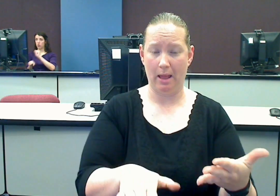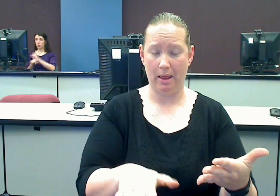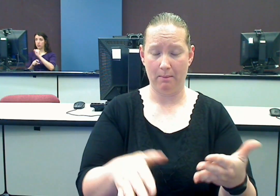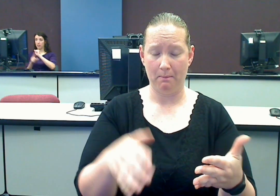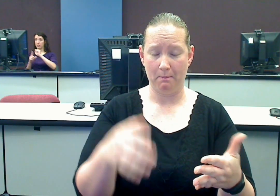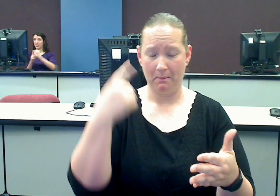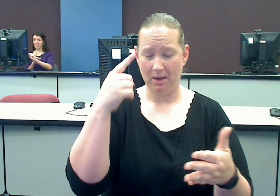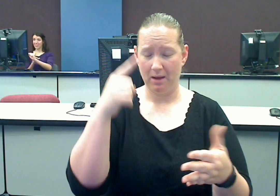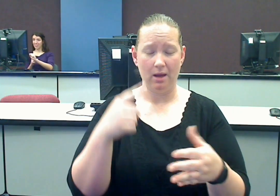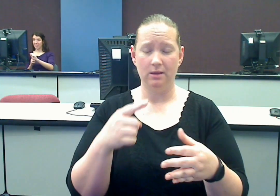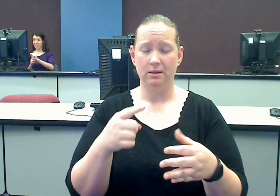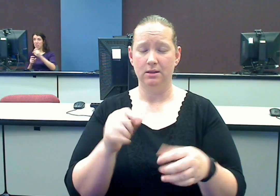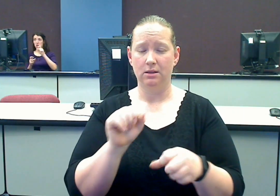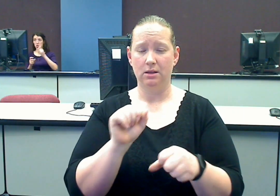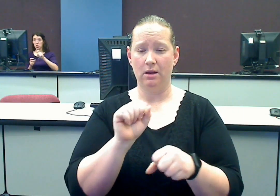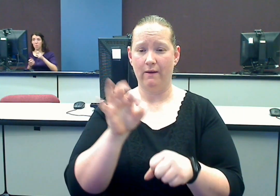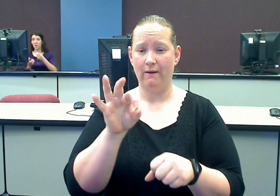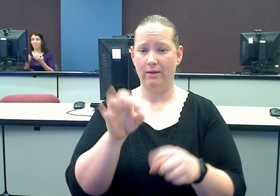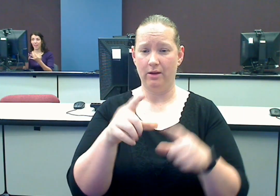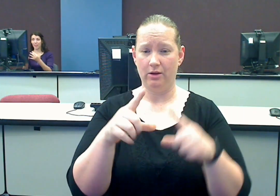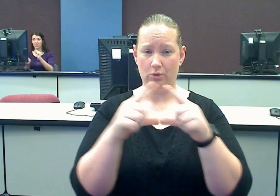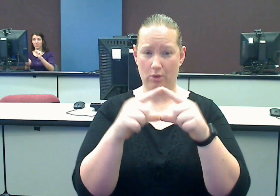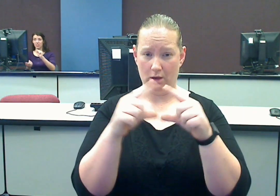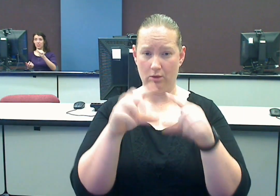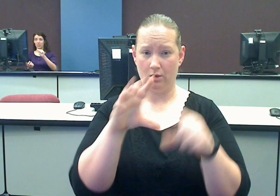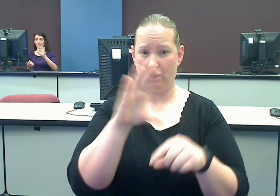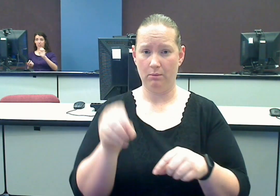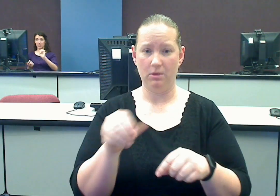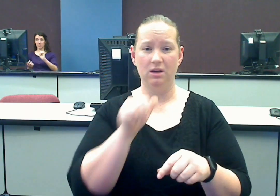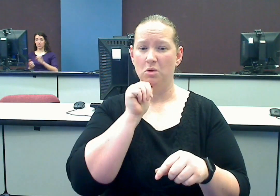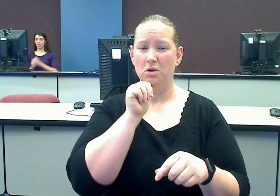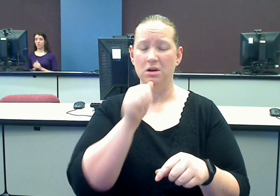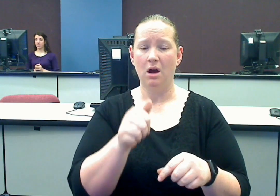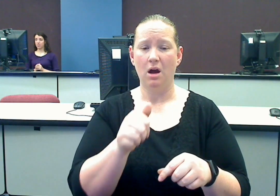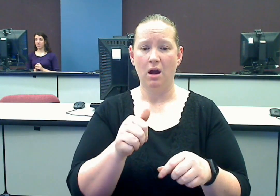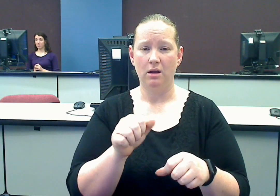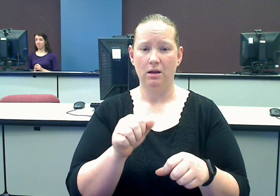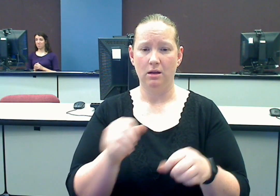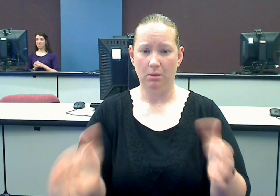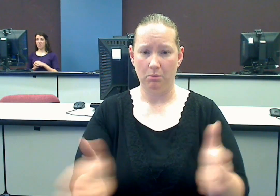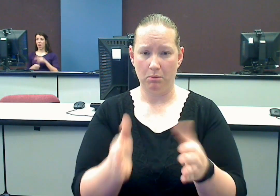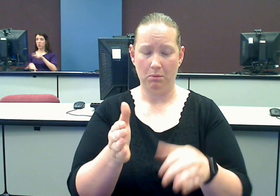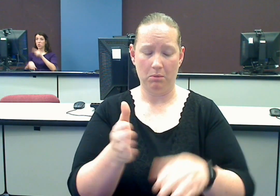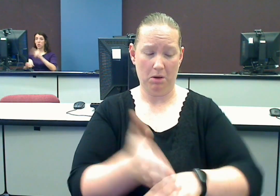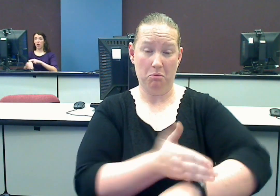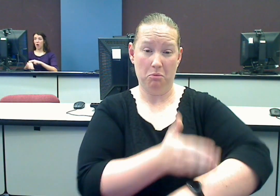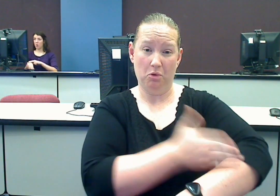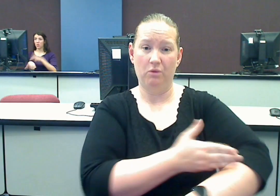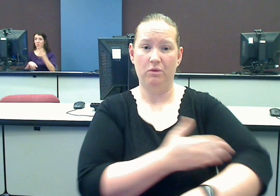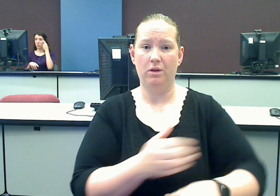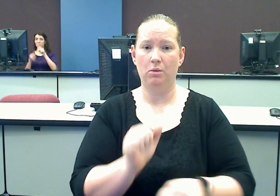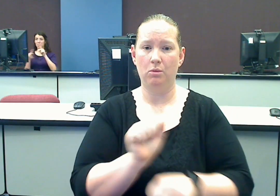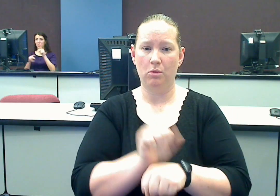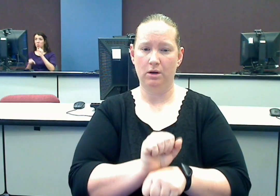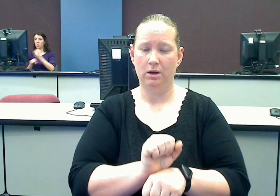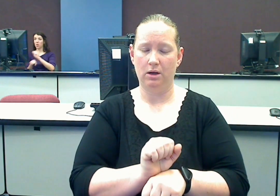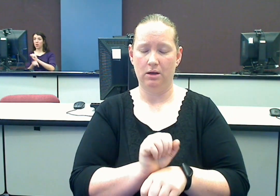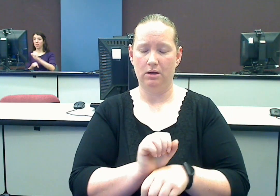been, fire safe. It wasn't uncommon for the average person to work 56 hours, 6 days a